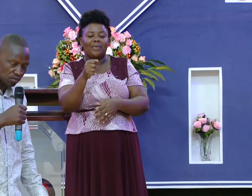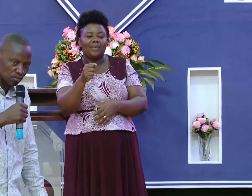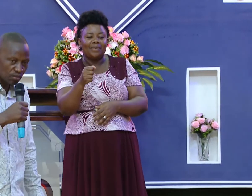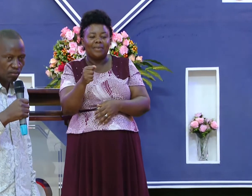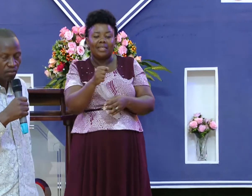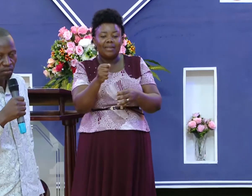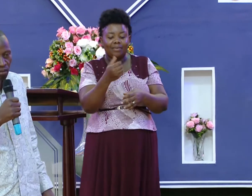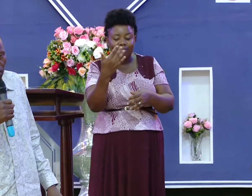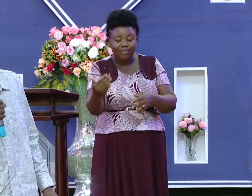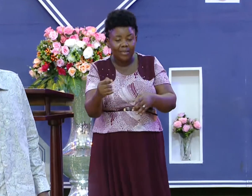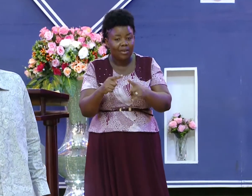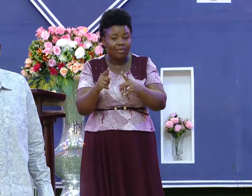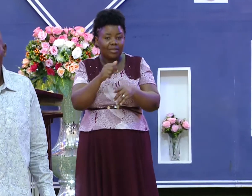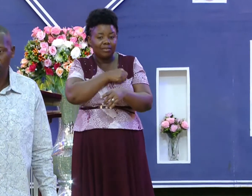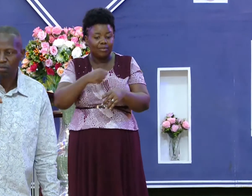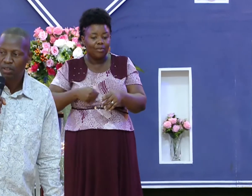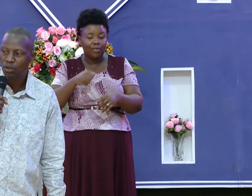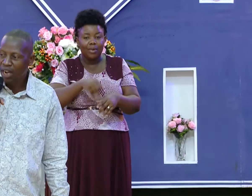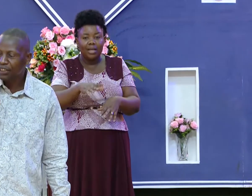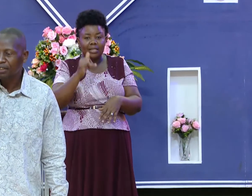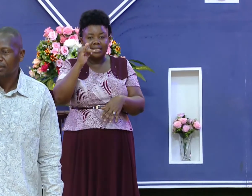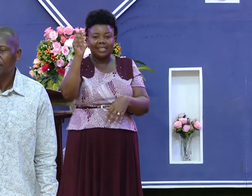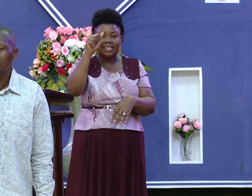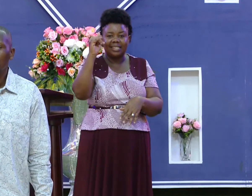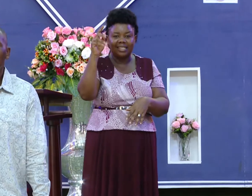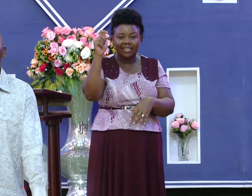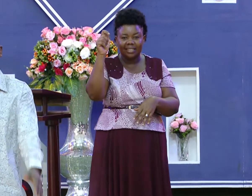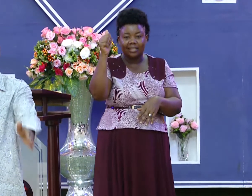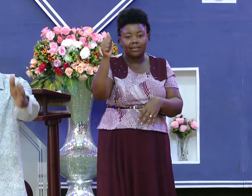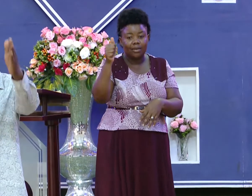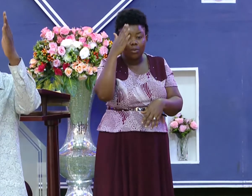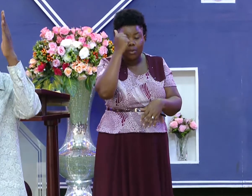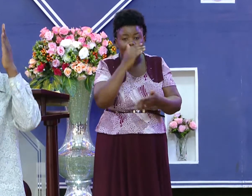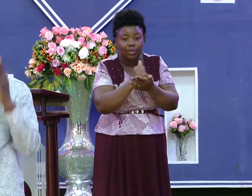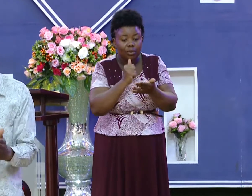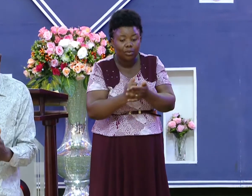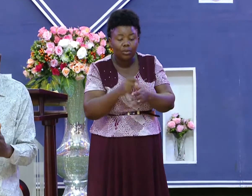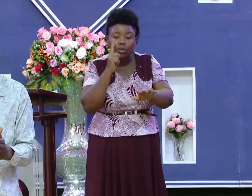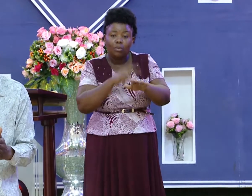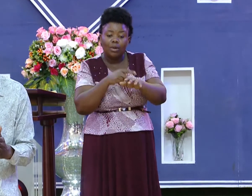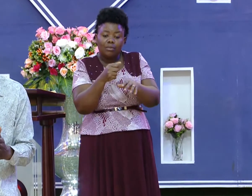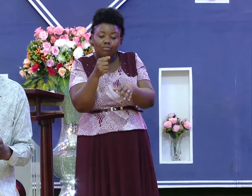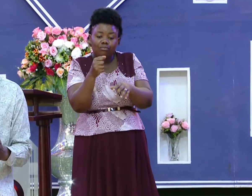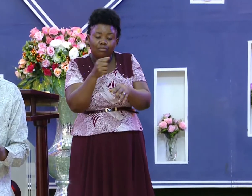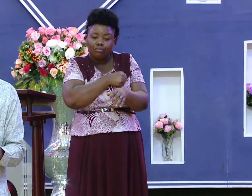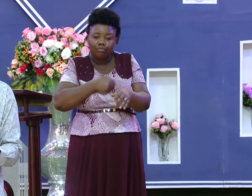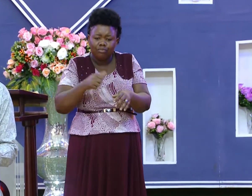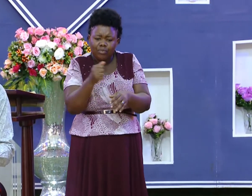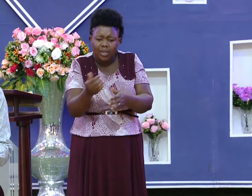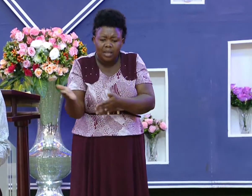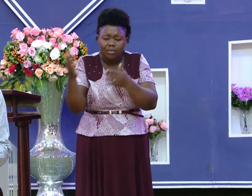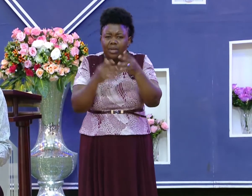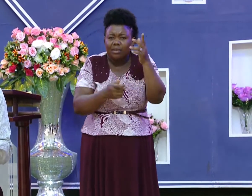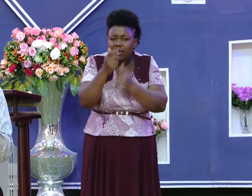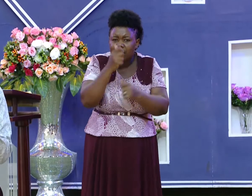the grandchild of Sitancha. Why? And my grandfather, if they would